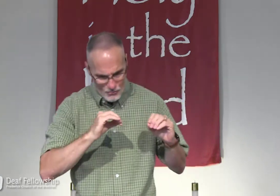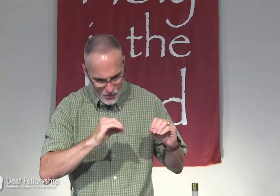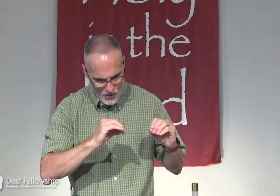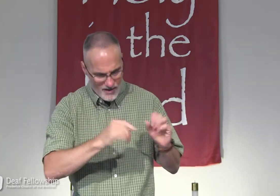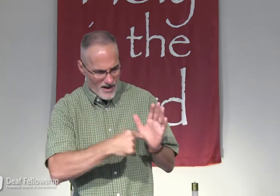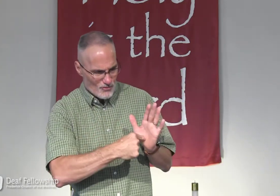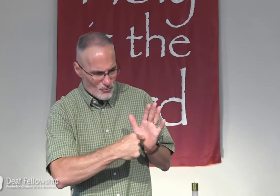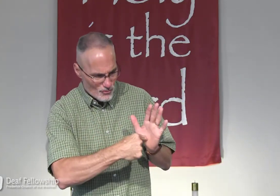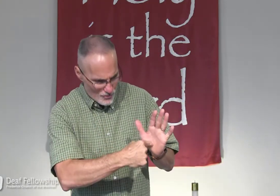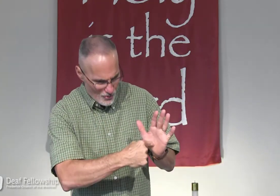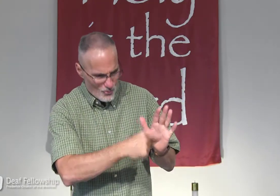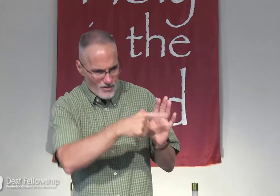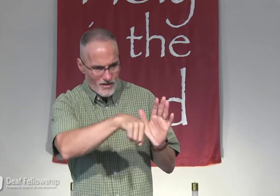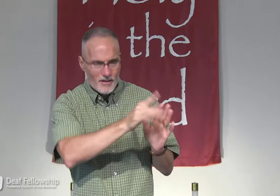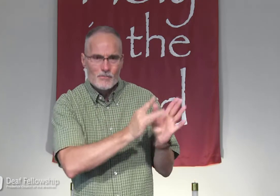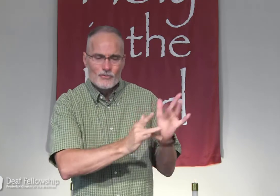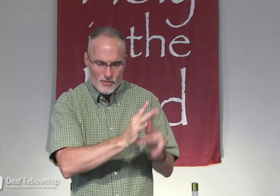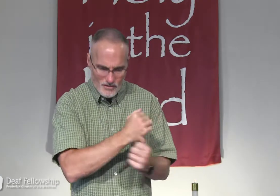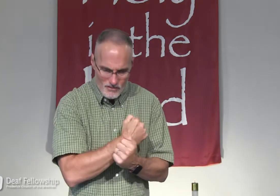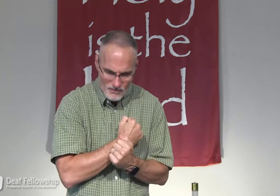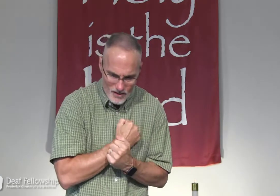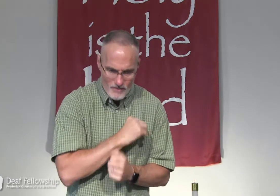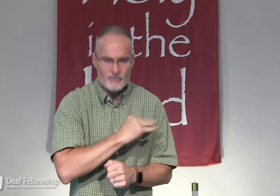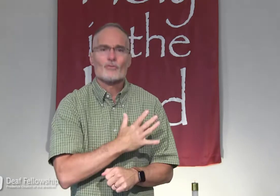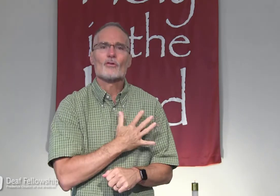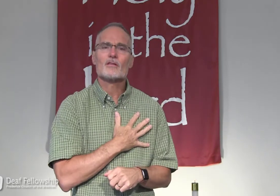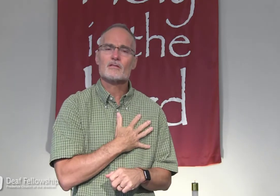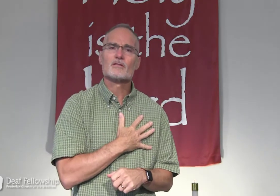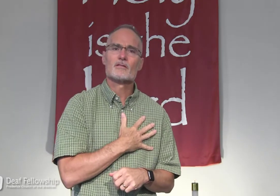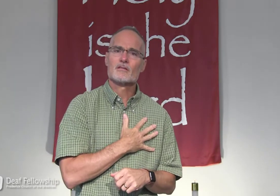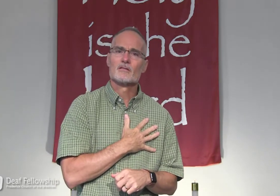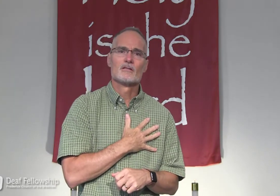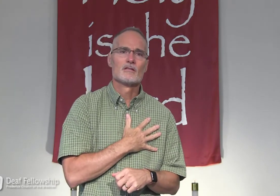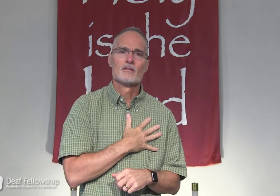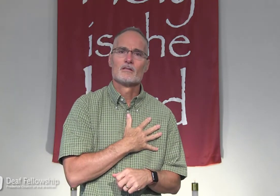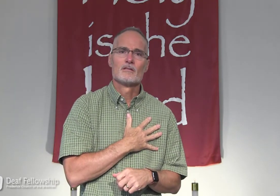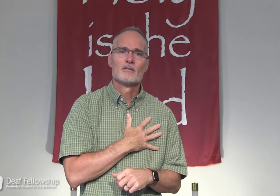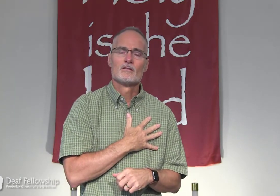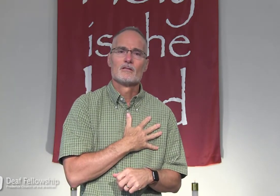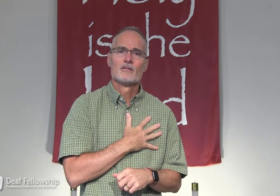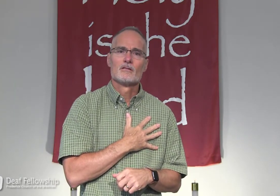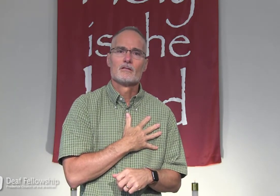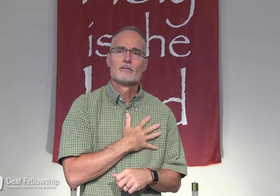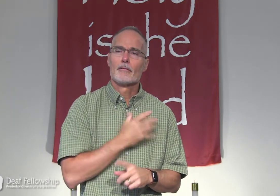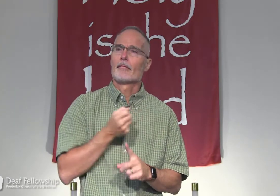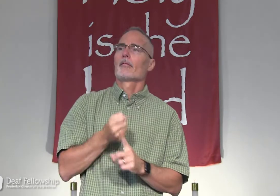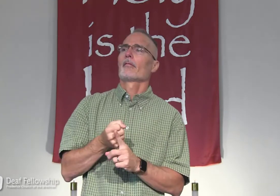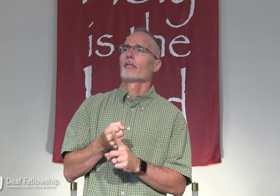loved and secure. Their parents showed them biblical love and